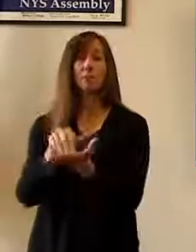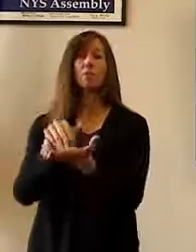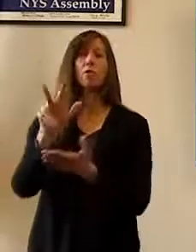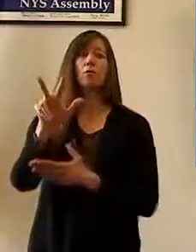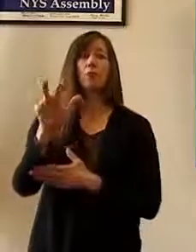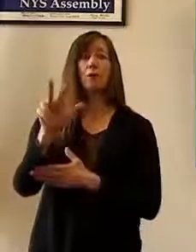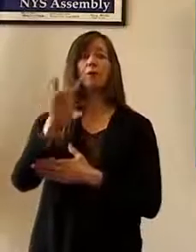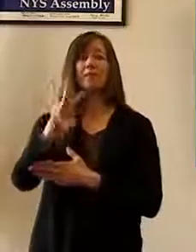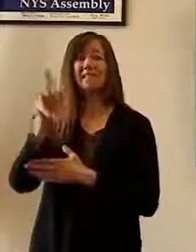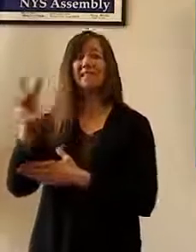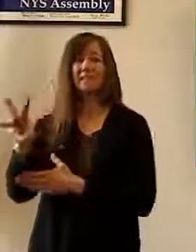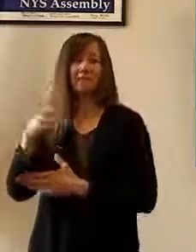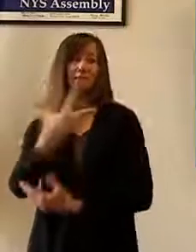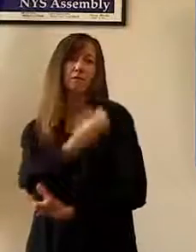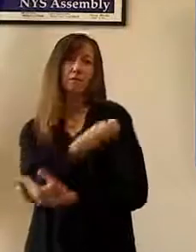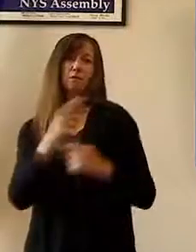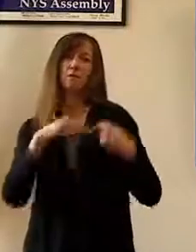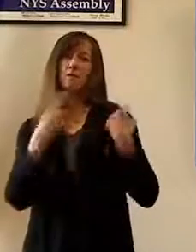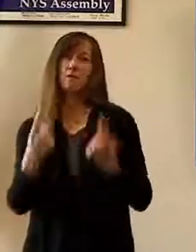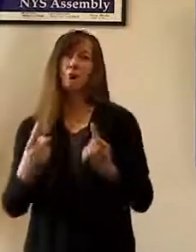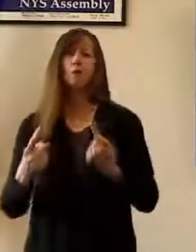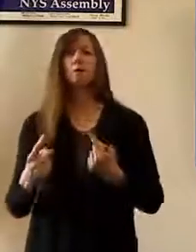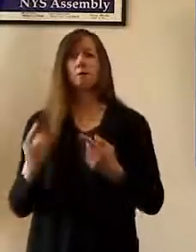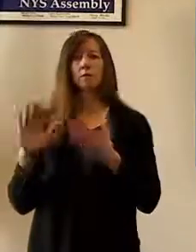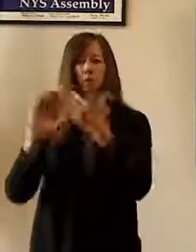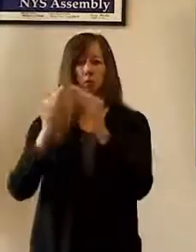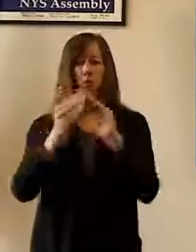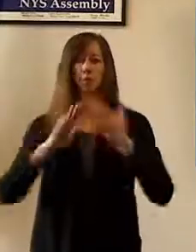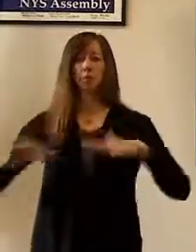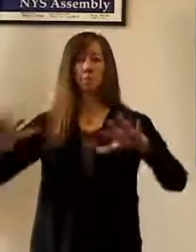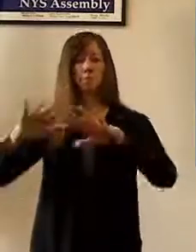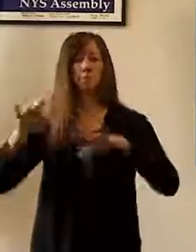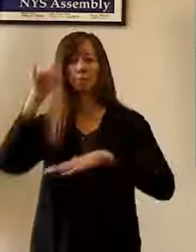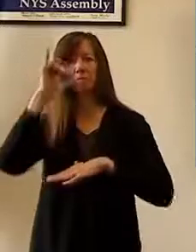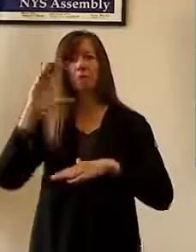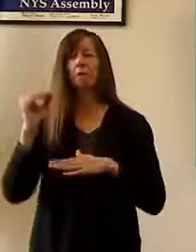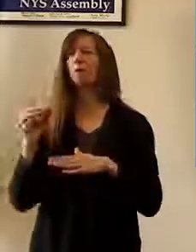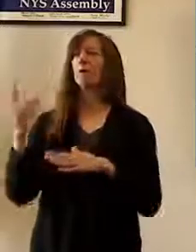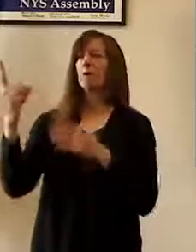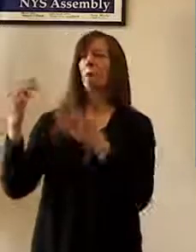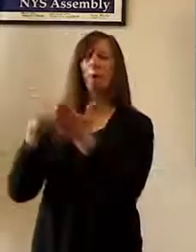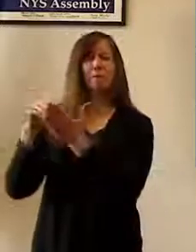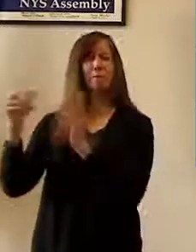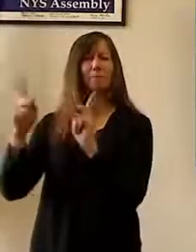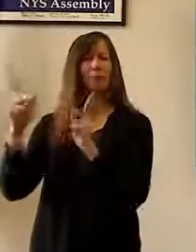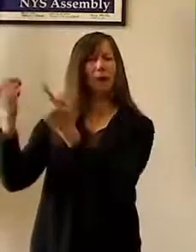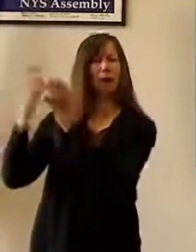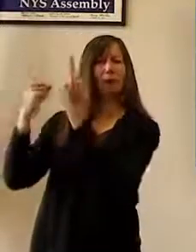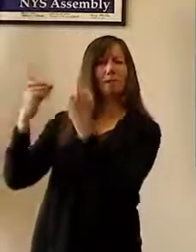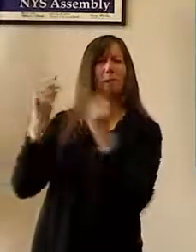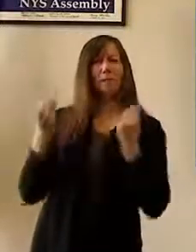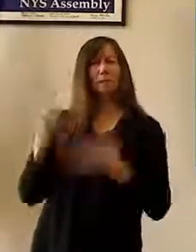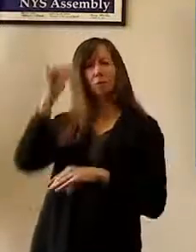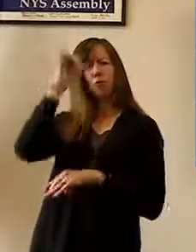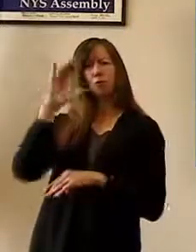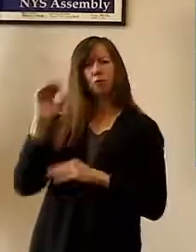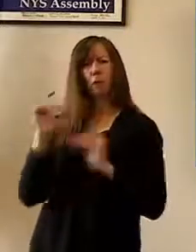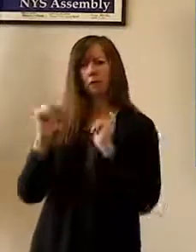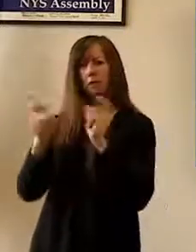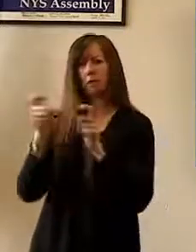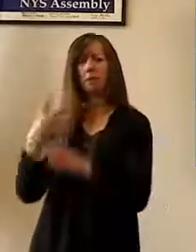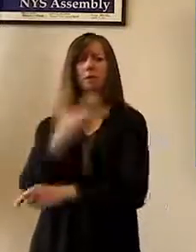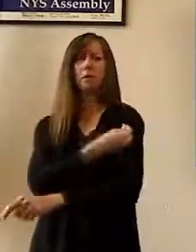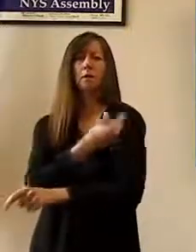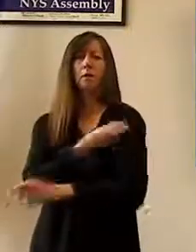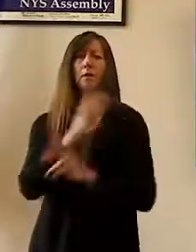41,366 doses in the community. We often get asked, how many doses has Dutchess County given out? Residents have had to